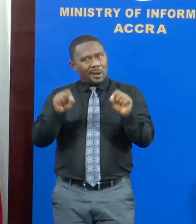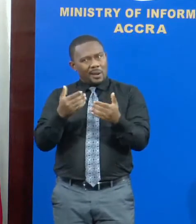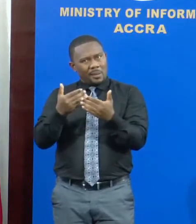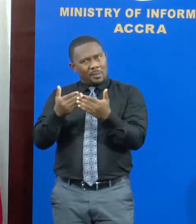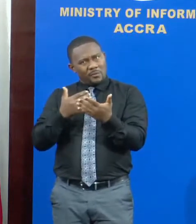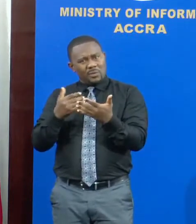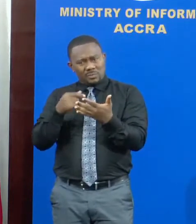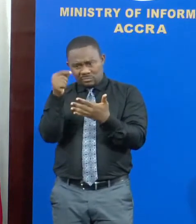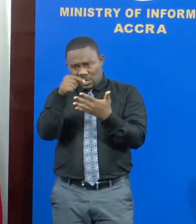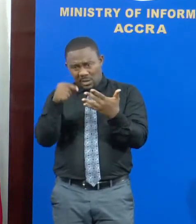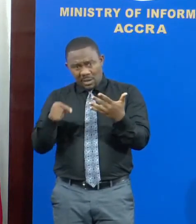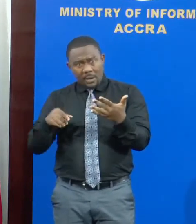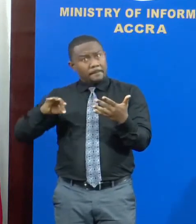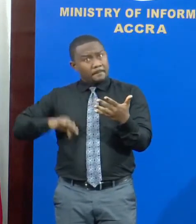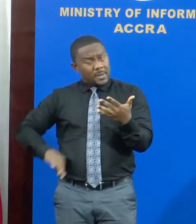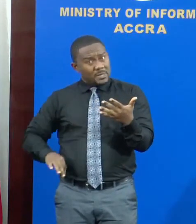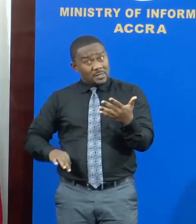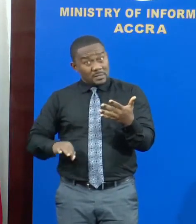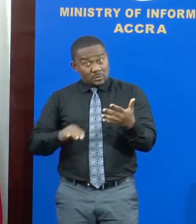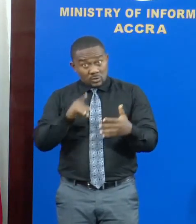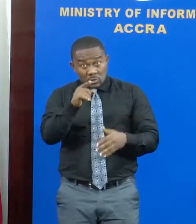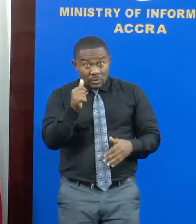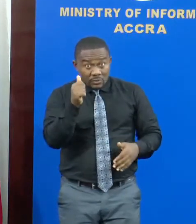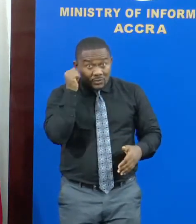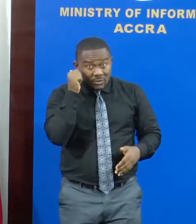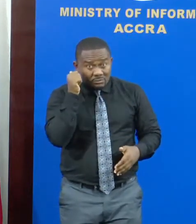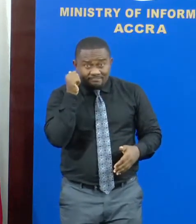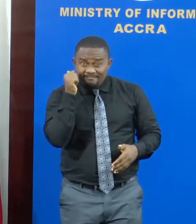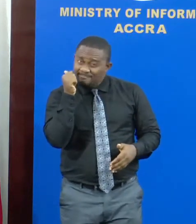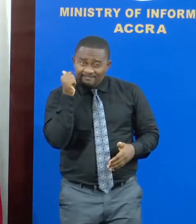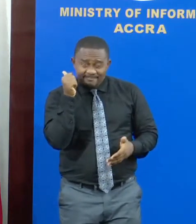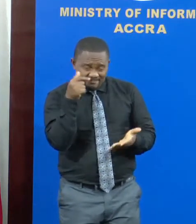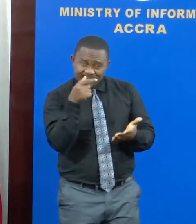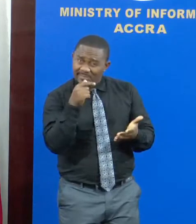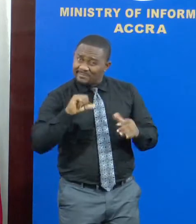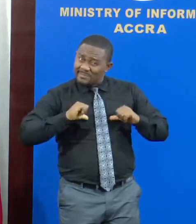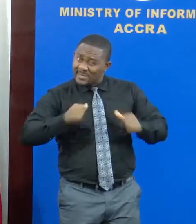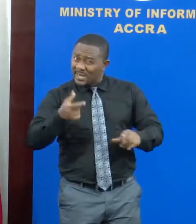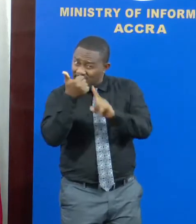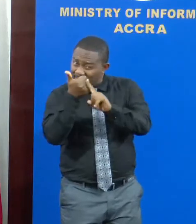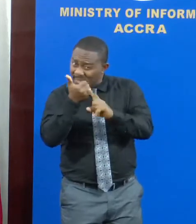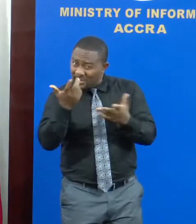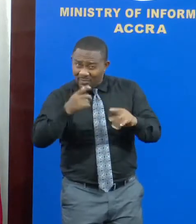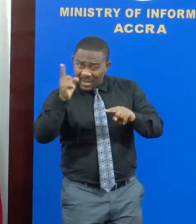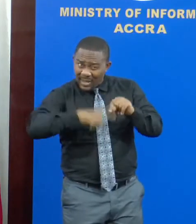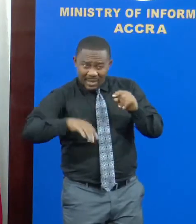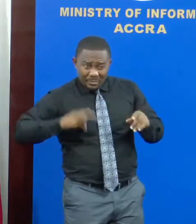public benefits, if you refuse to do that, then you are going to be denying yourself